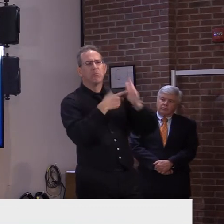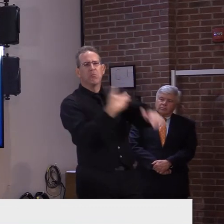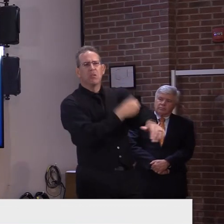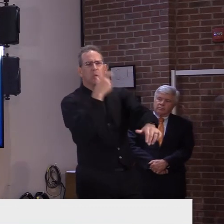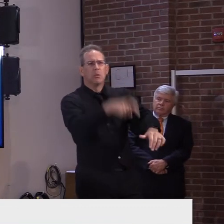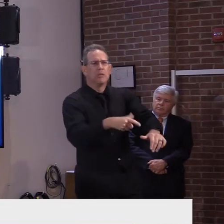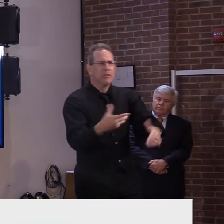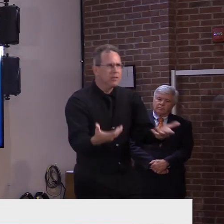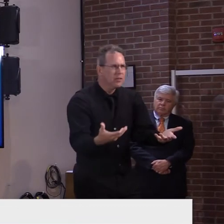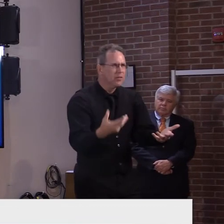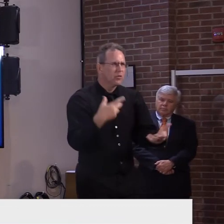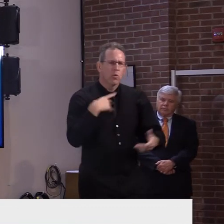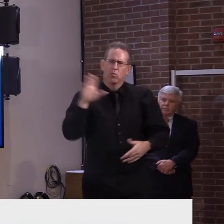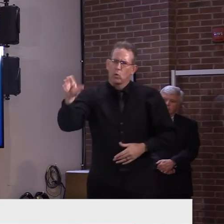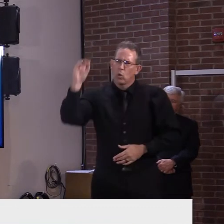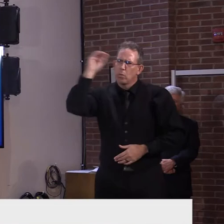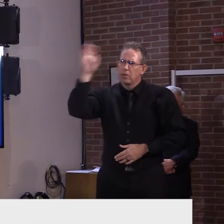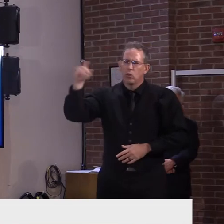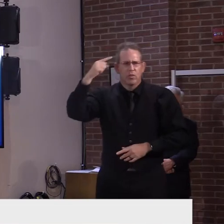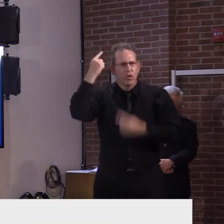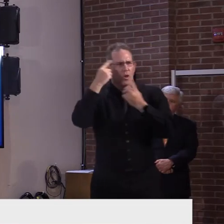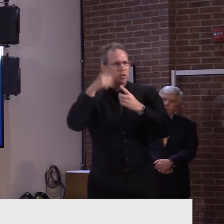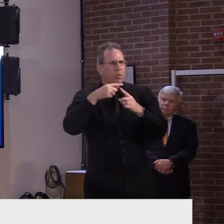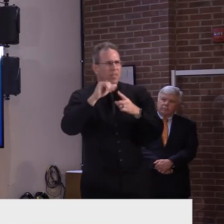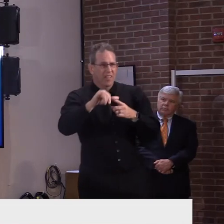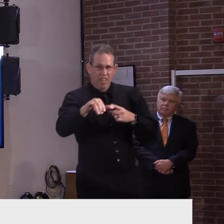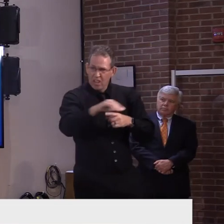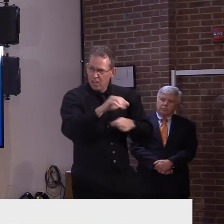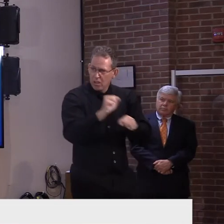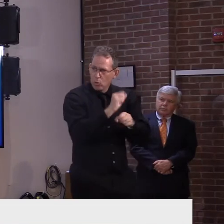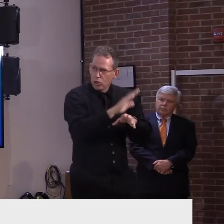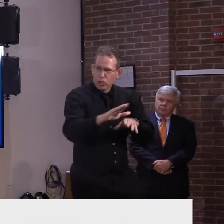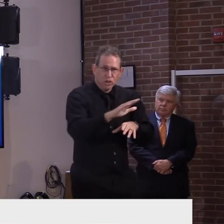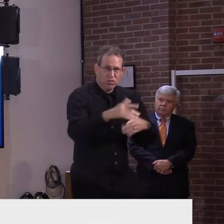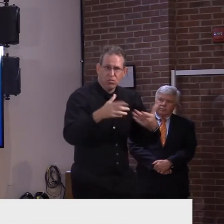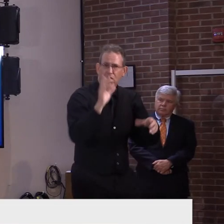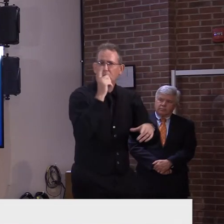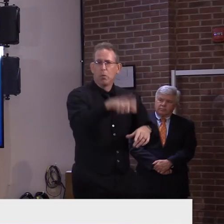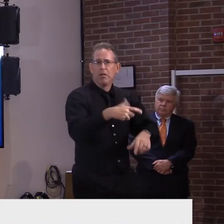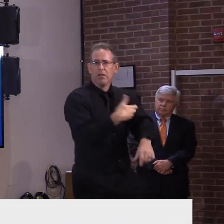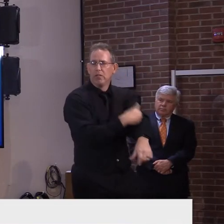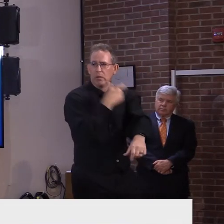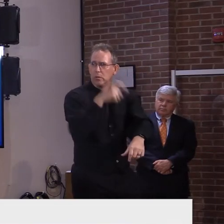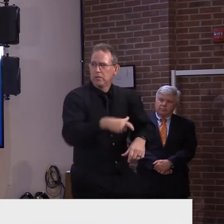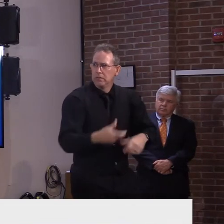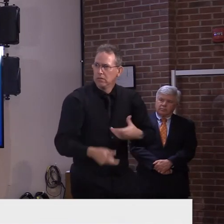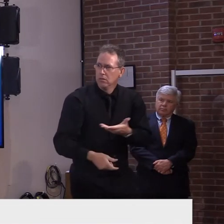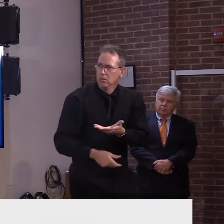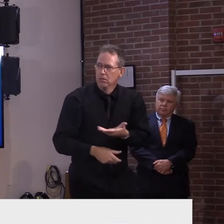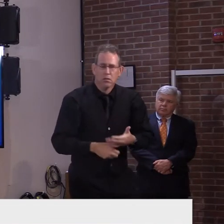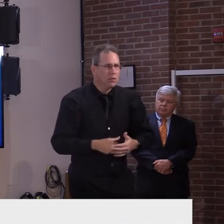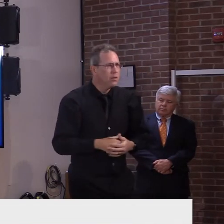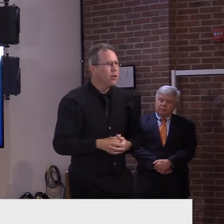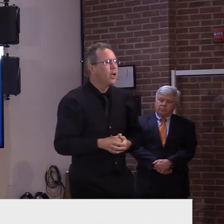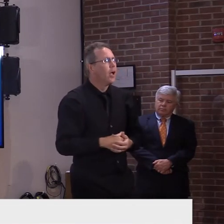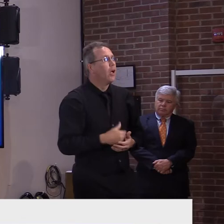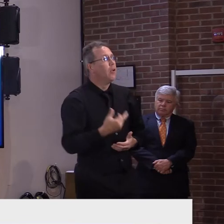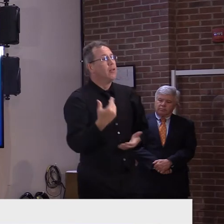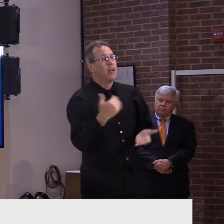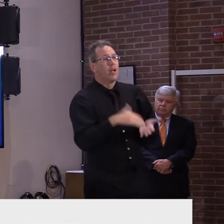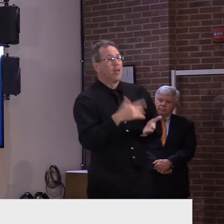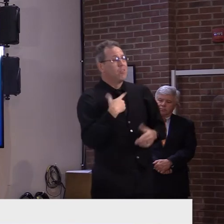vaccines in the workplace? What would you tell these companies? Well, again, we think vaccines have proven to be effective and